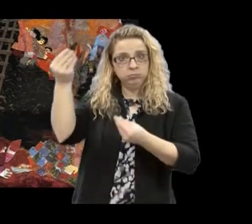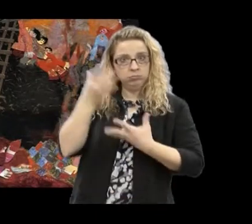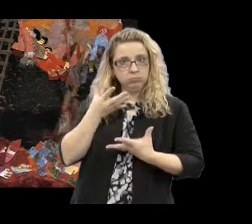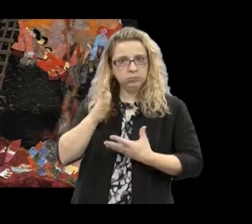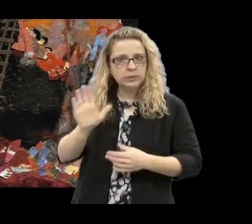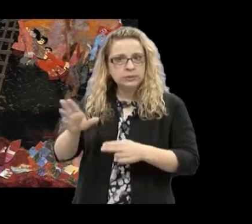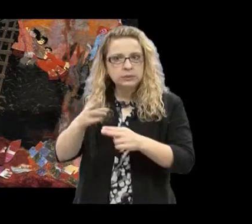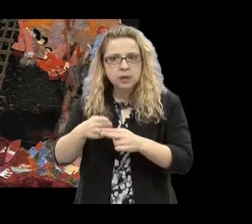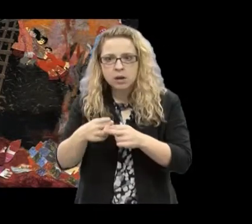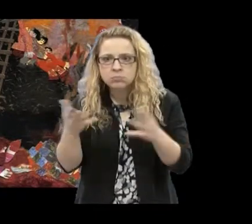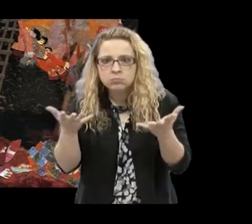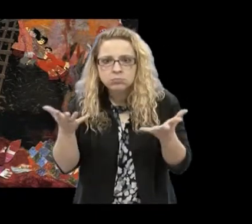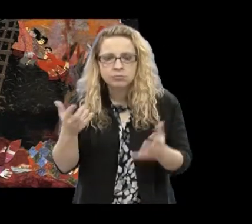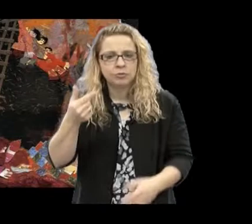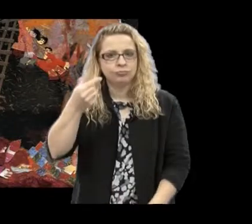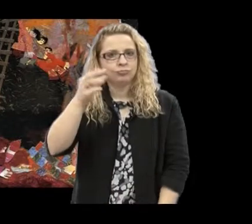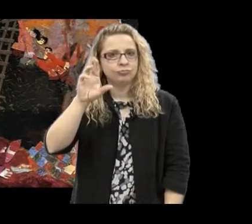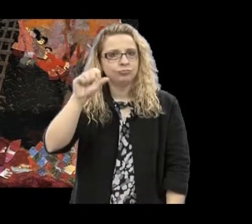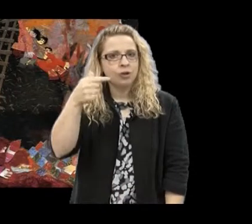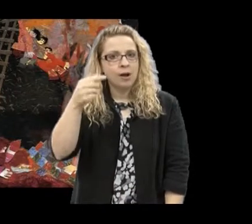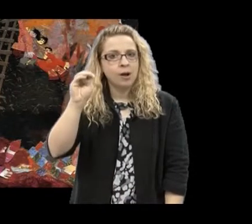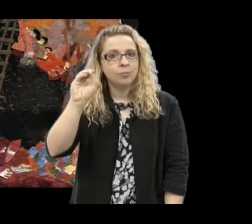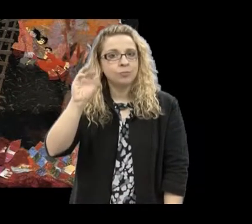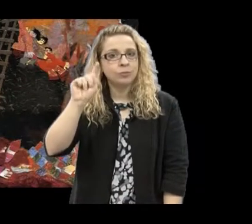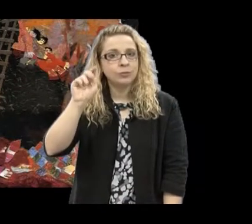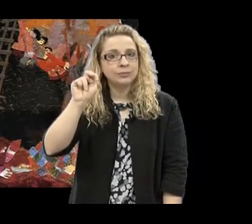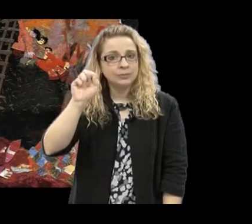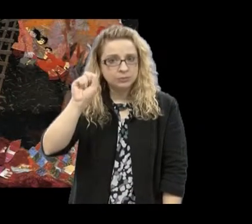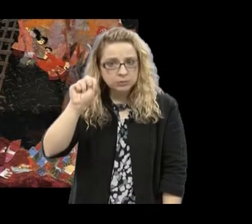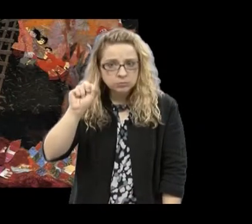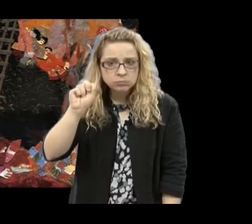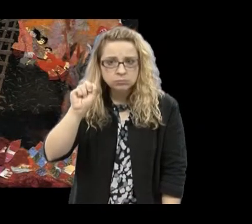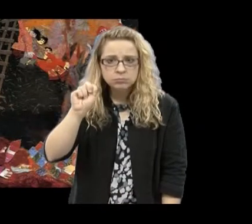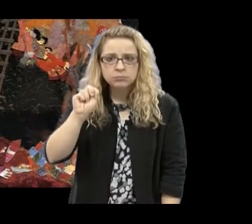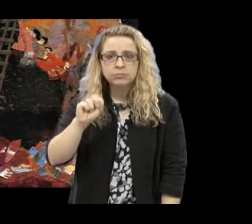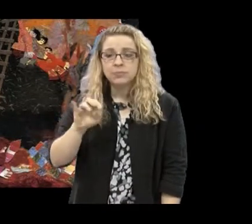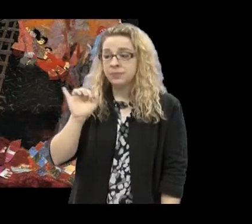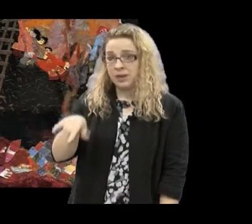He told us his name was Greg Mortenson and that he was a nurse.